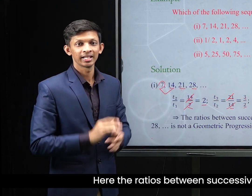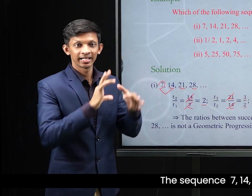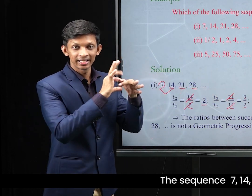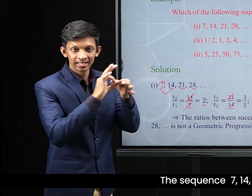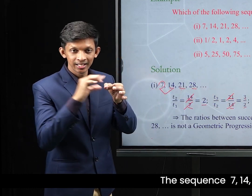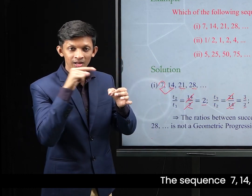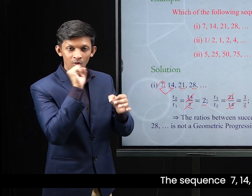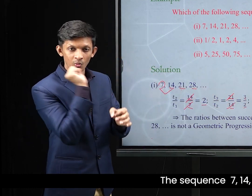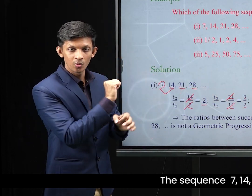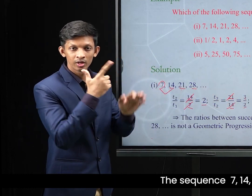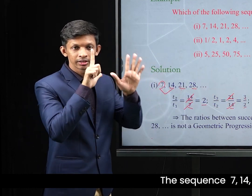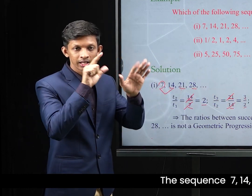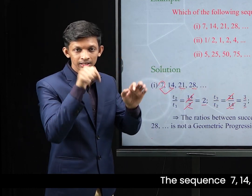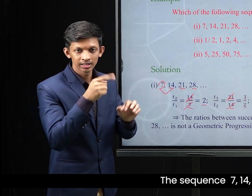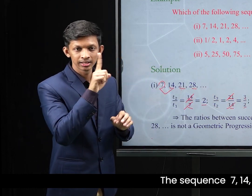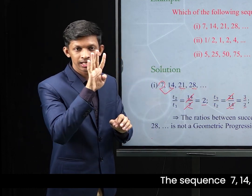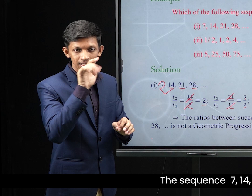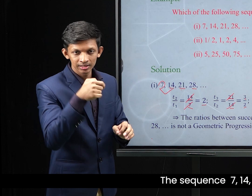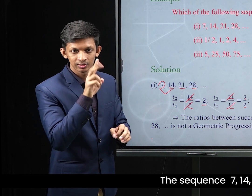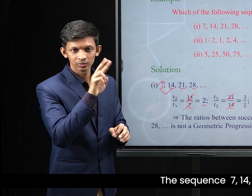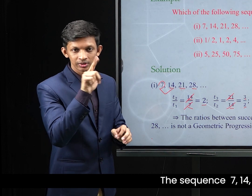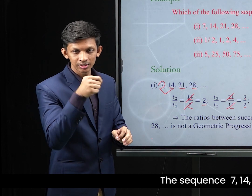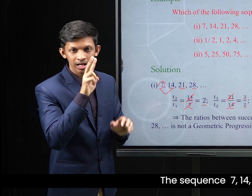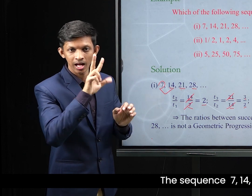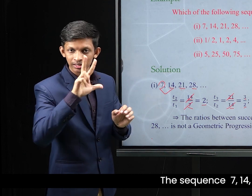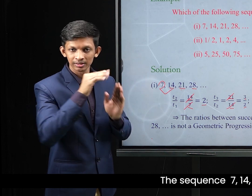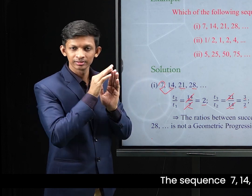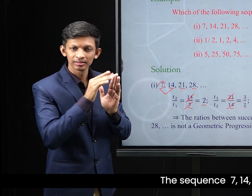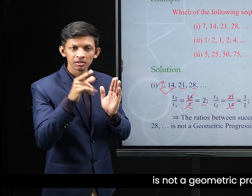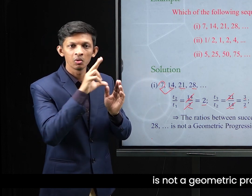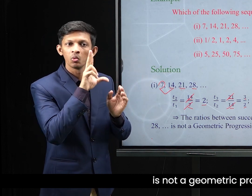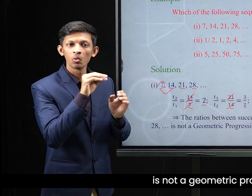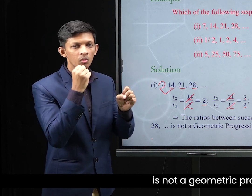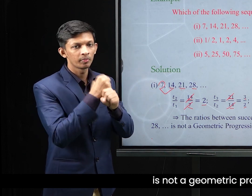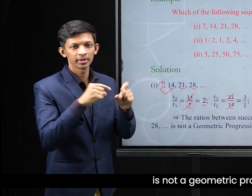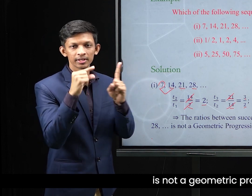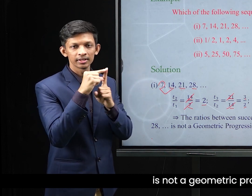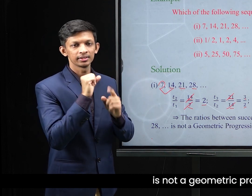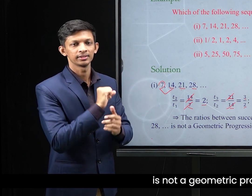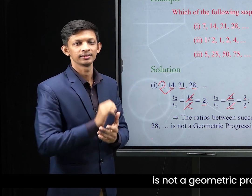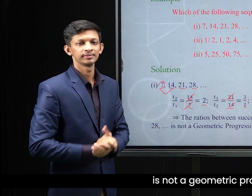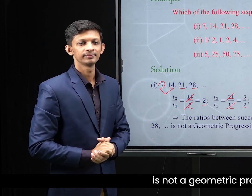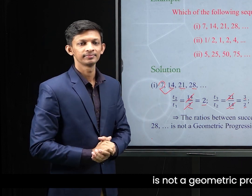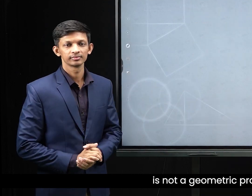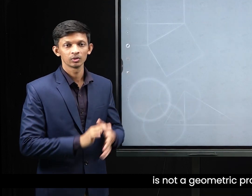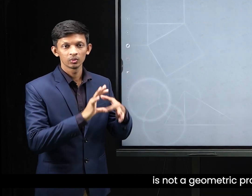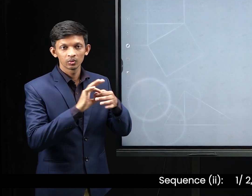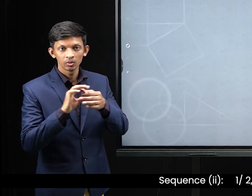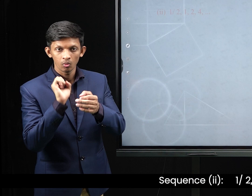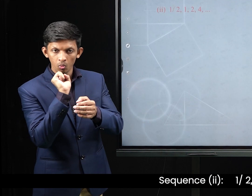The sequence 7, 14, 21, 28, so on is not a geometric progression. Sequence